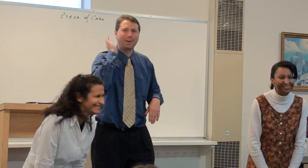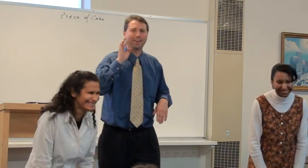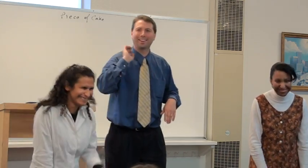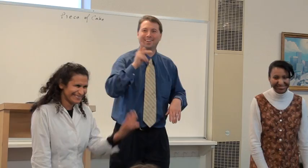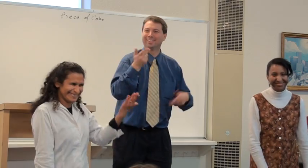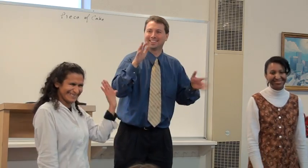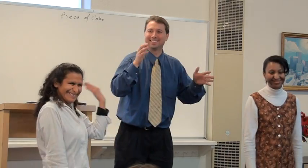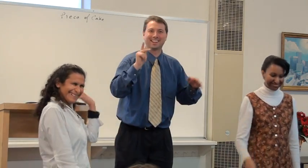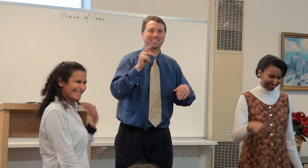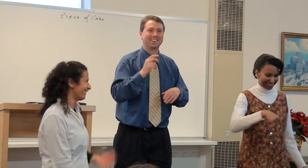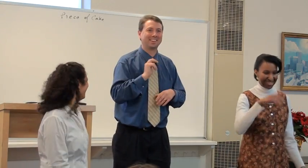birthday.